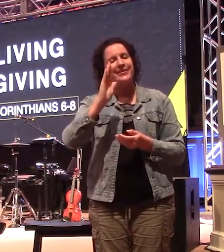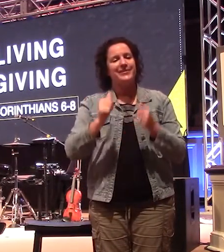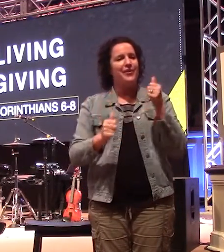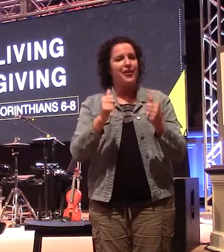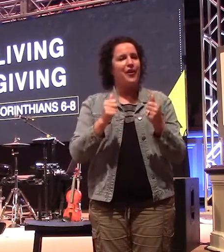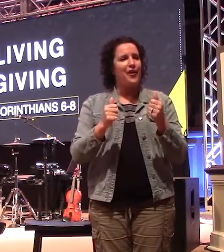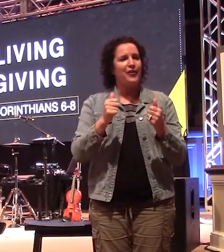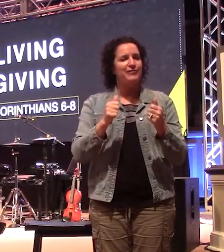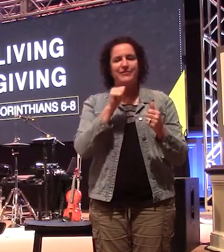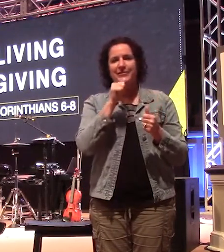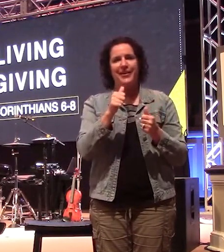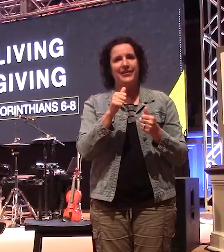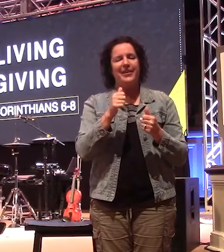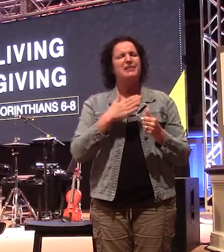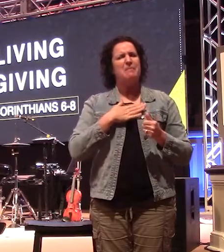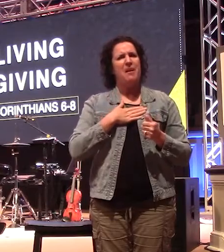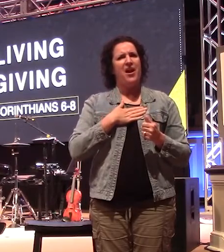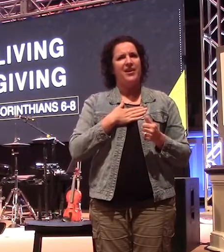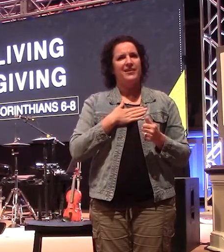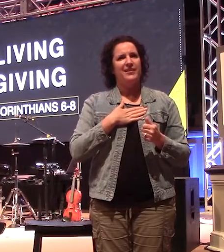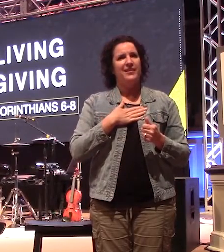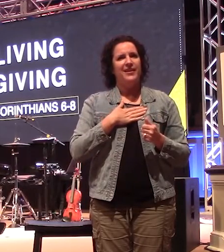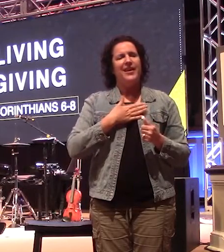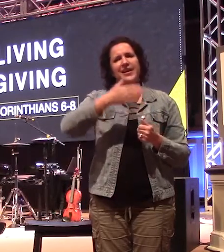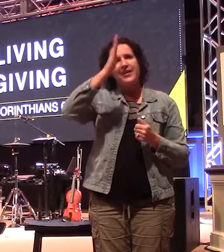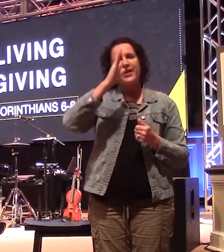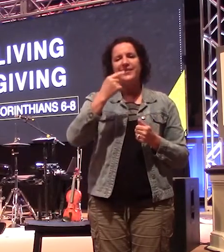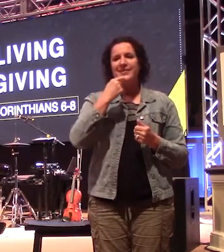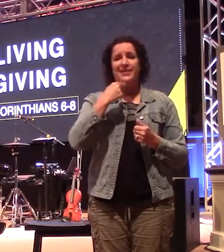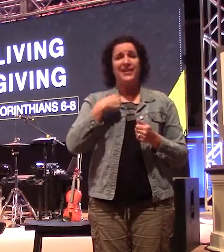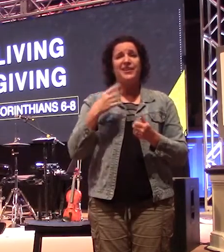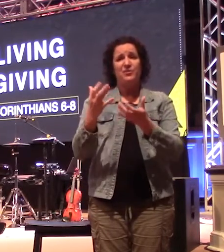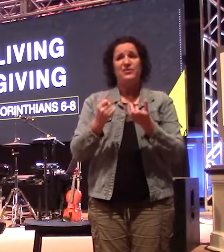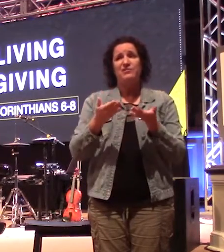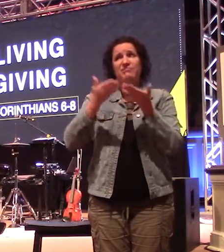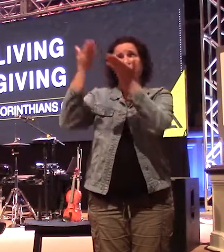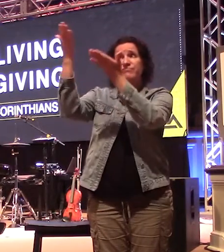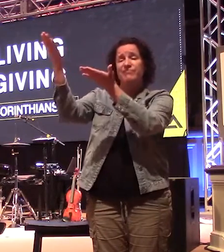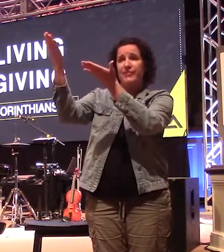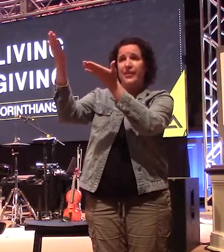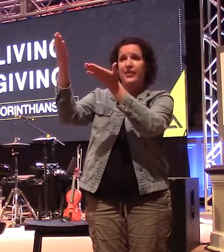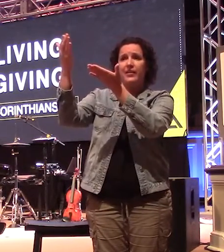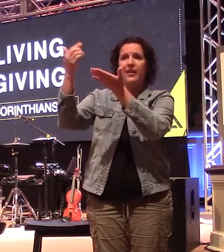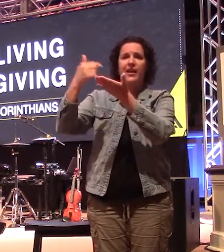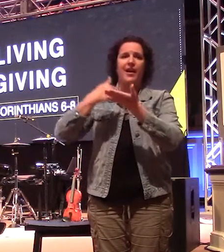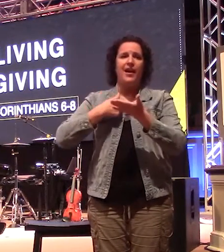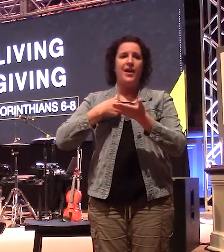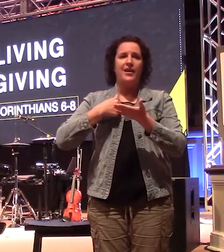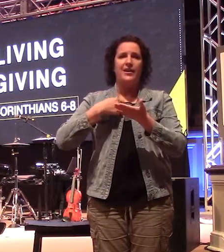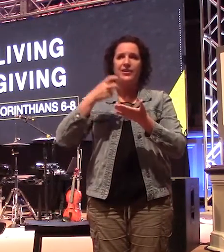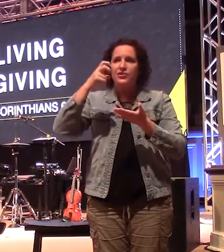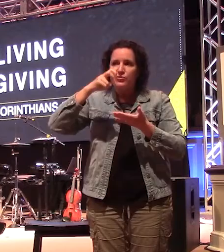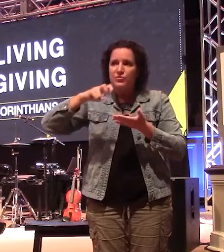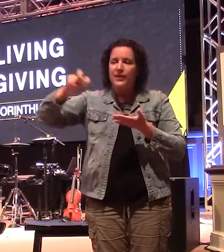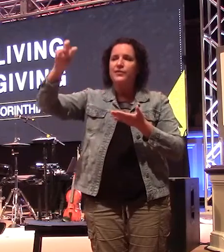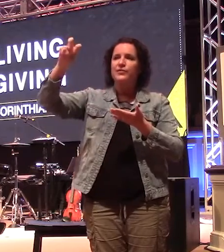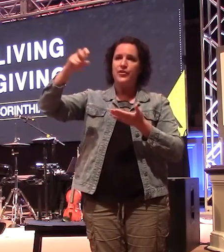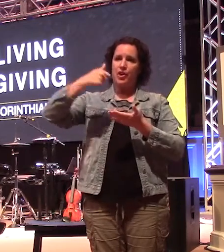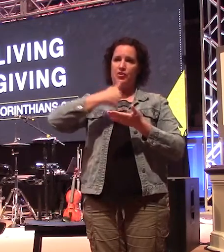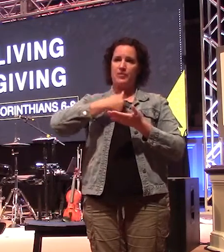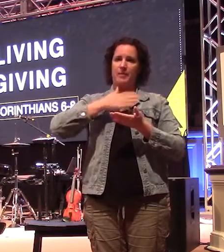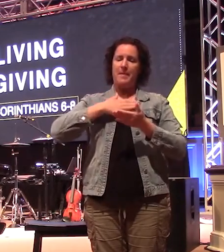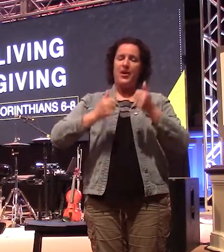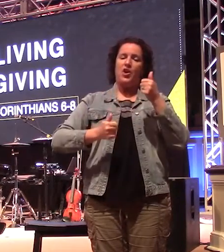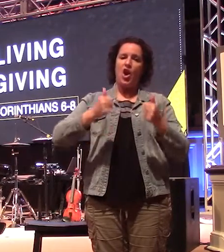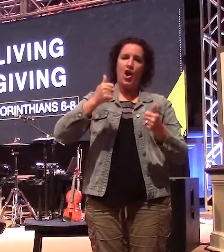car. And God said, I want you to give me that car. He said, I had to transfer the ownership of my